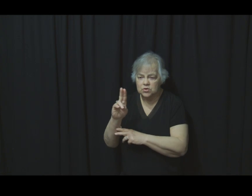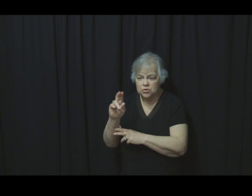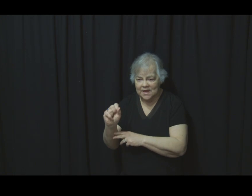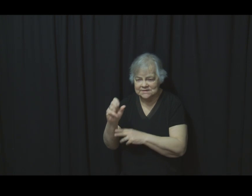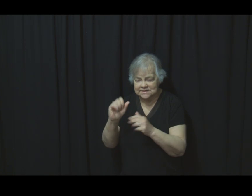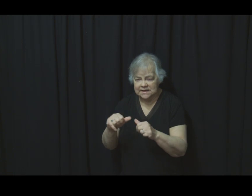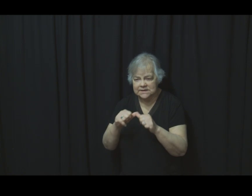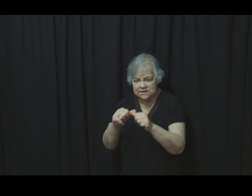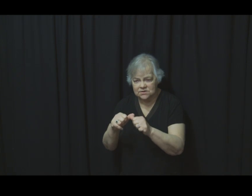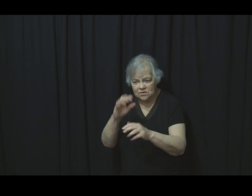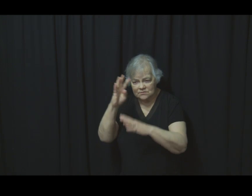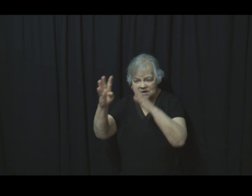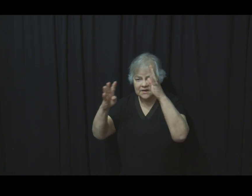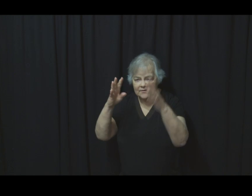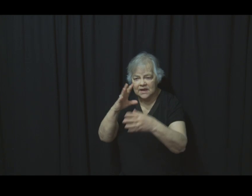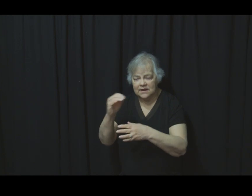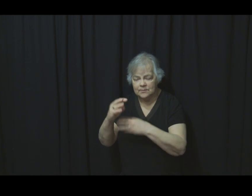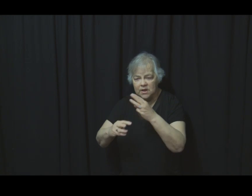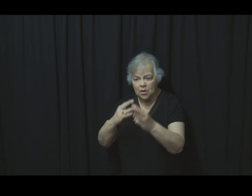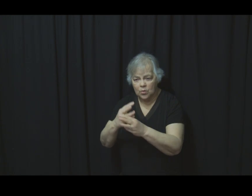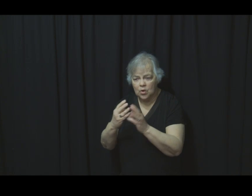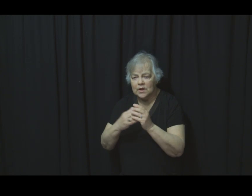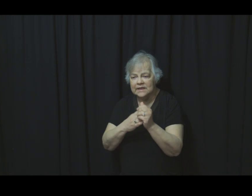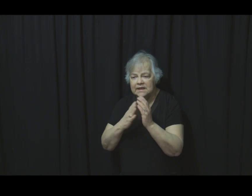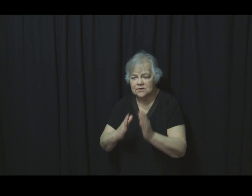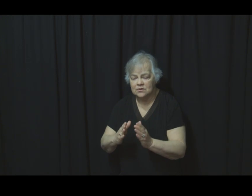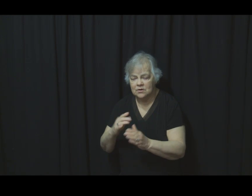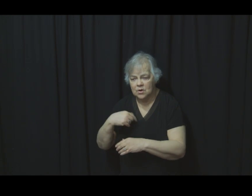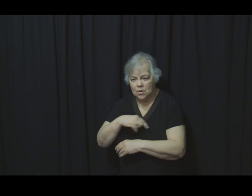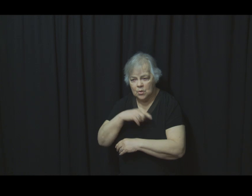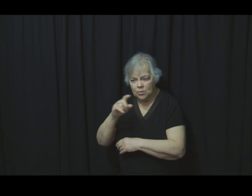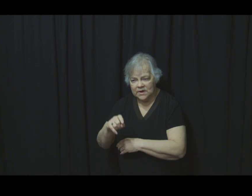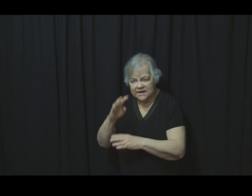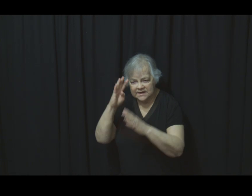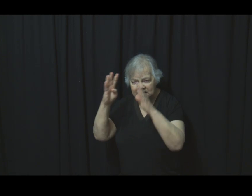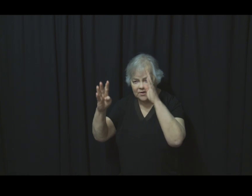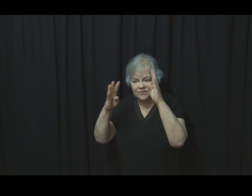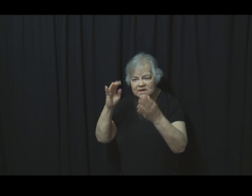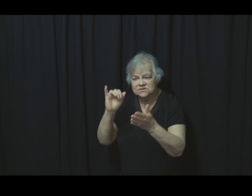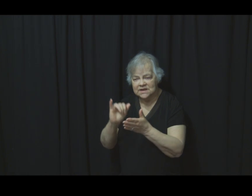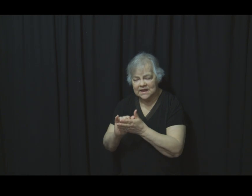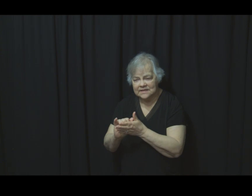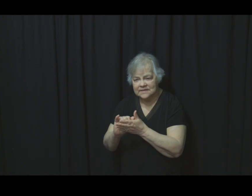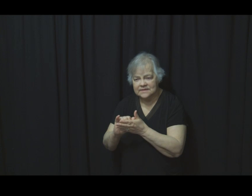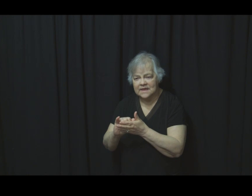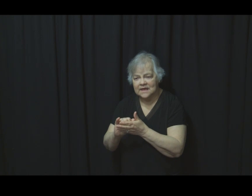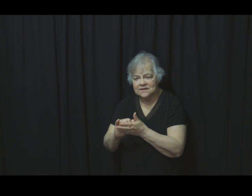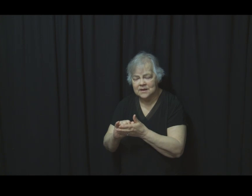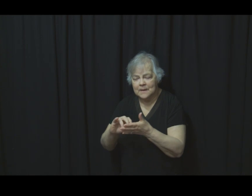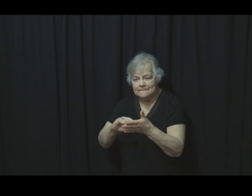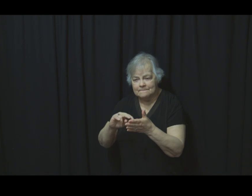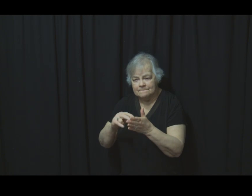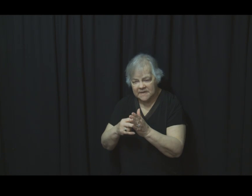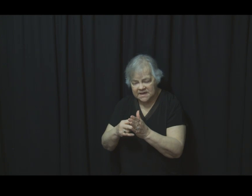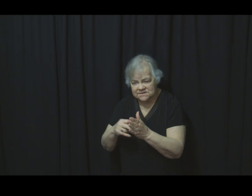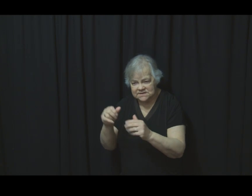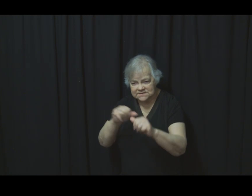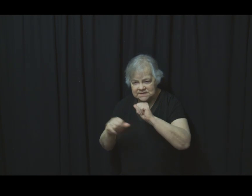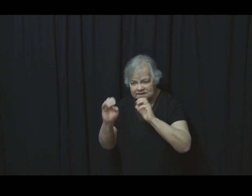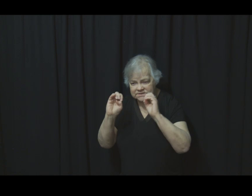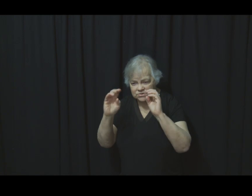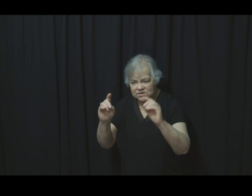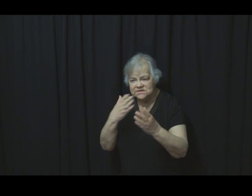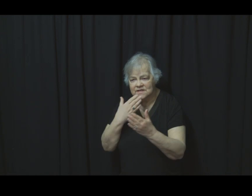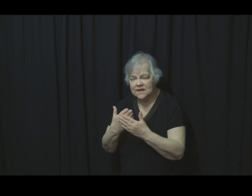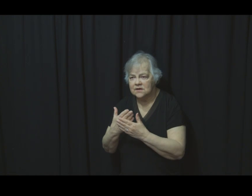to innovate and continue to be a world leader. We need innovation, and that needs science education. Thank you. All right, thank